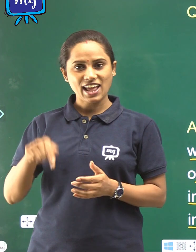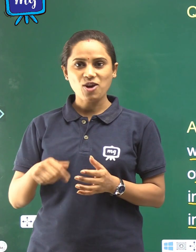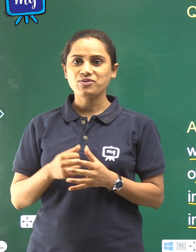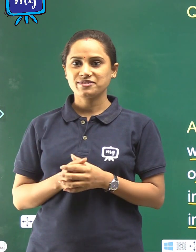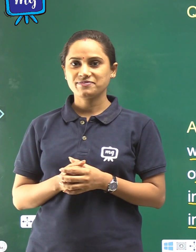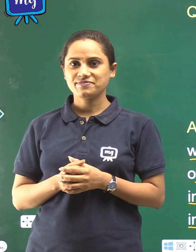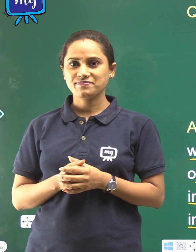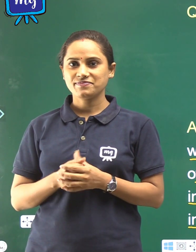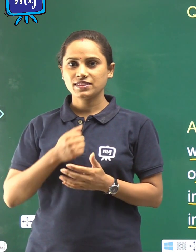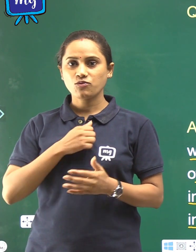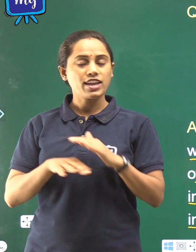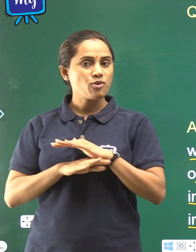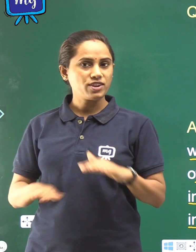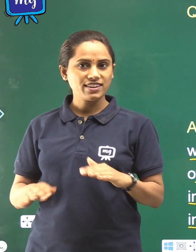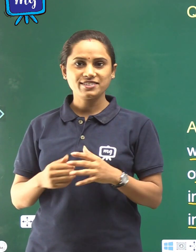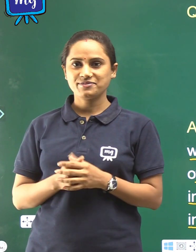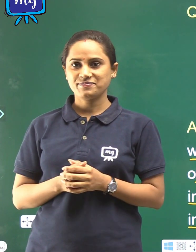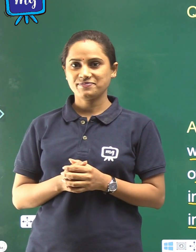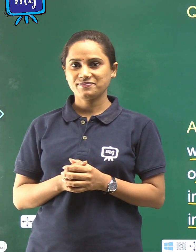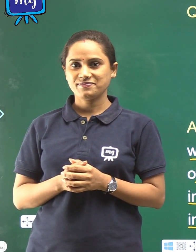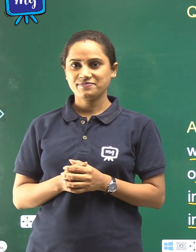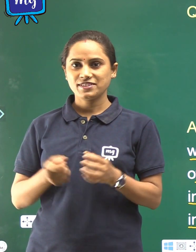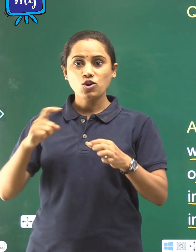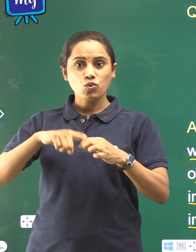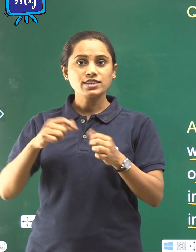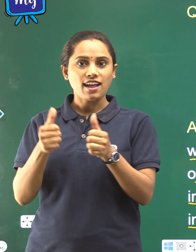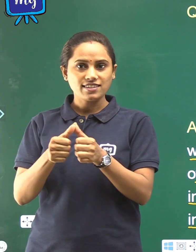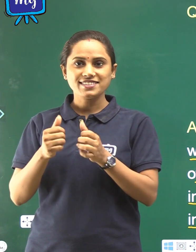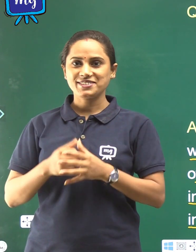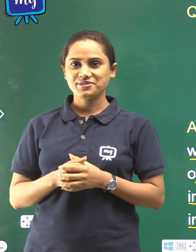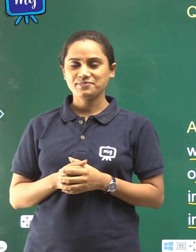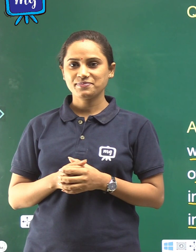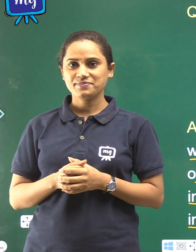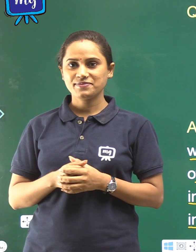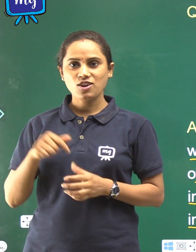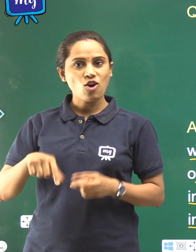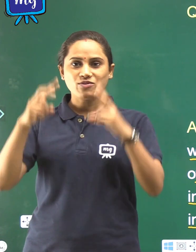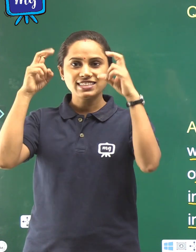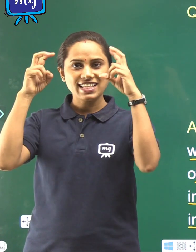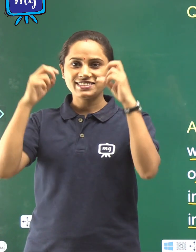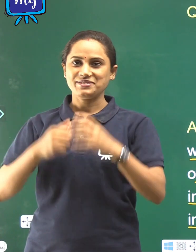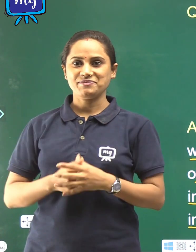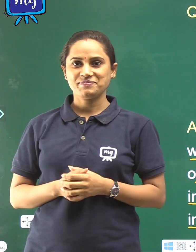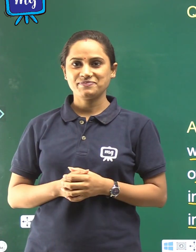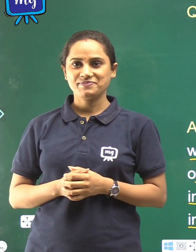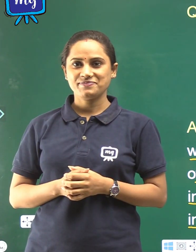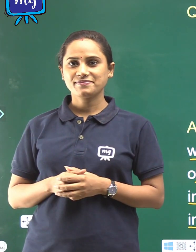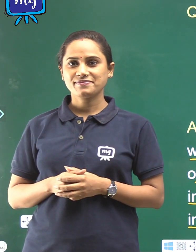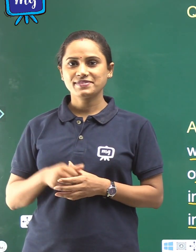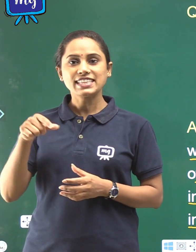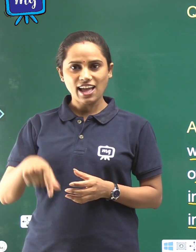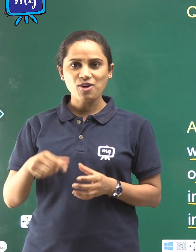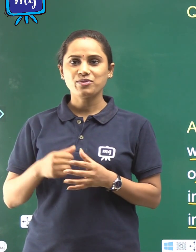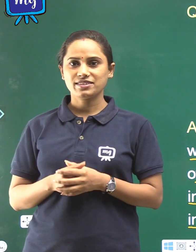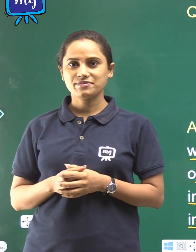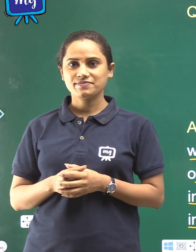Now we have done question answers of this lesson.